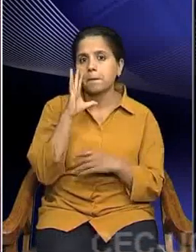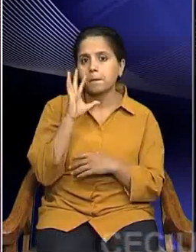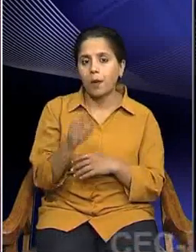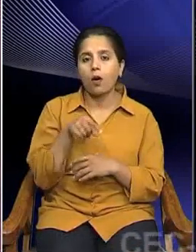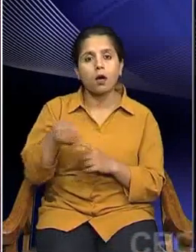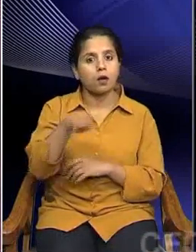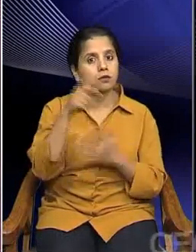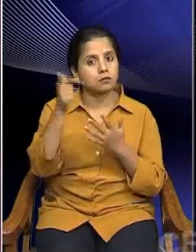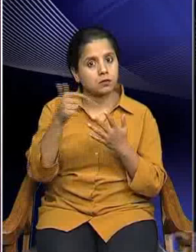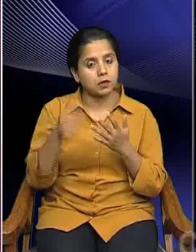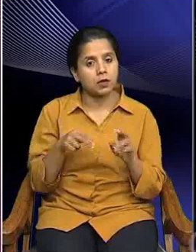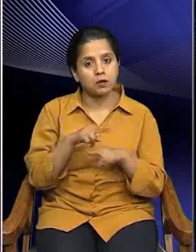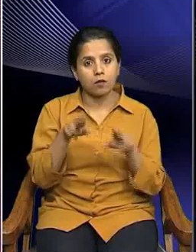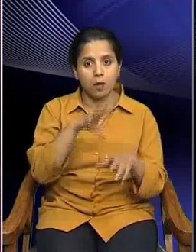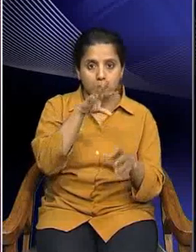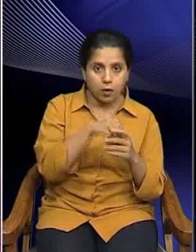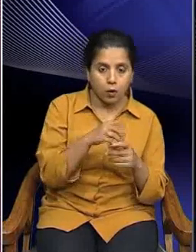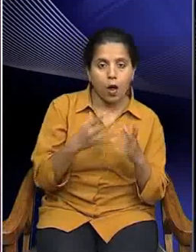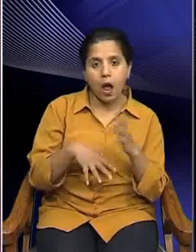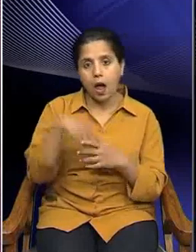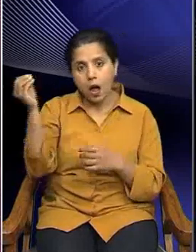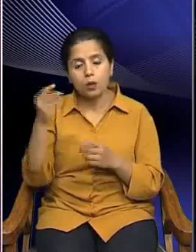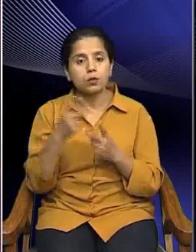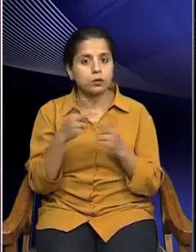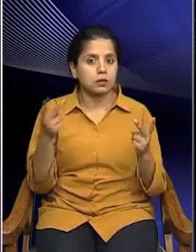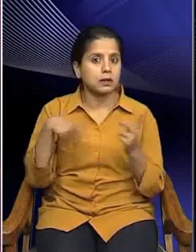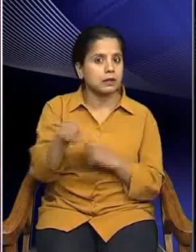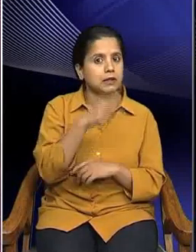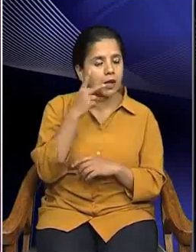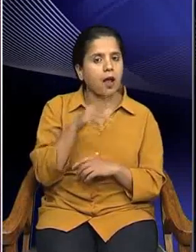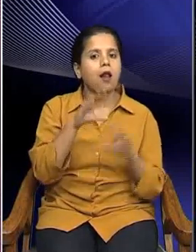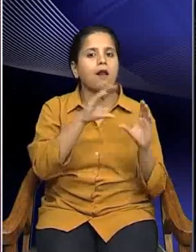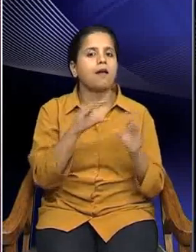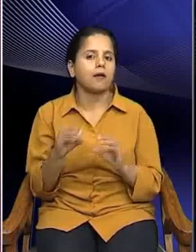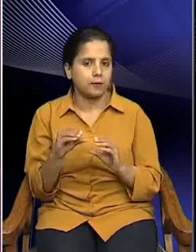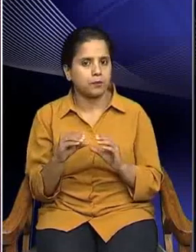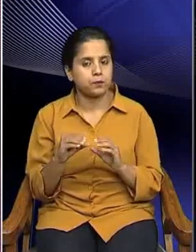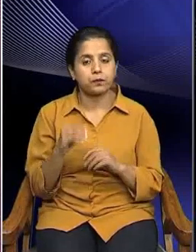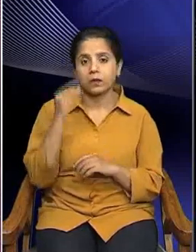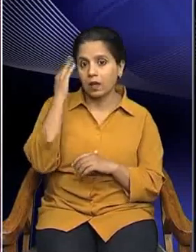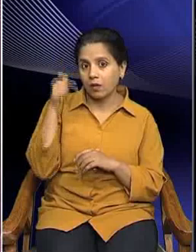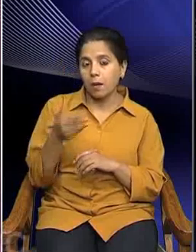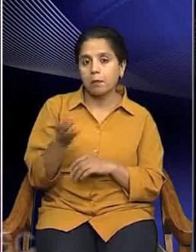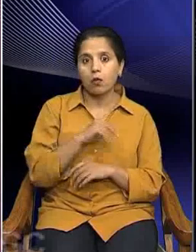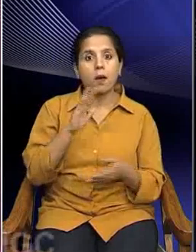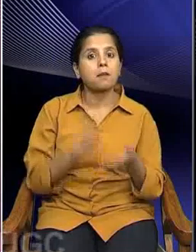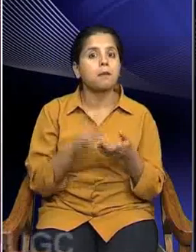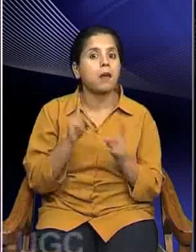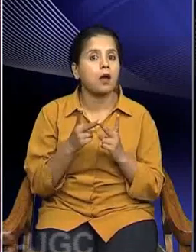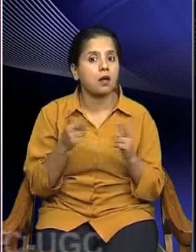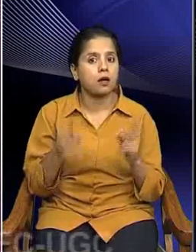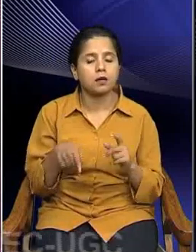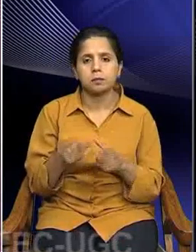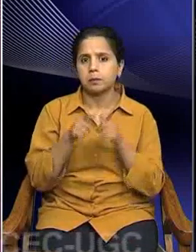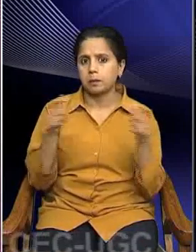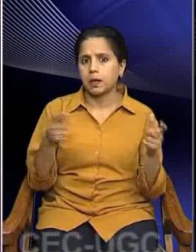matters within family and outside is also get reduced. And because of early marriages, large window